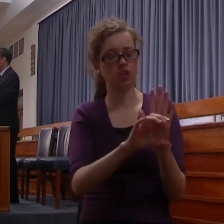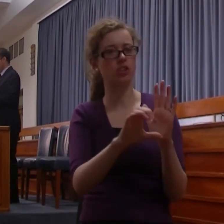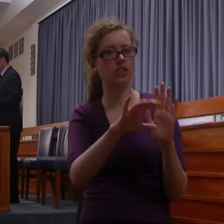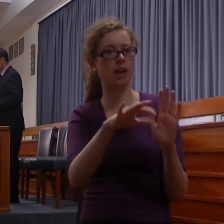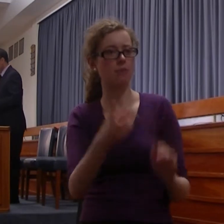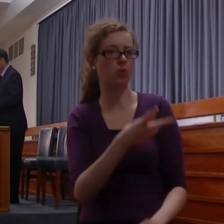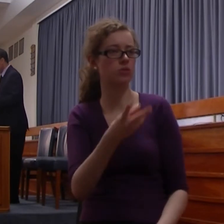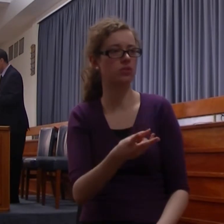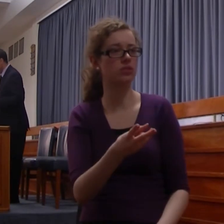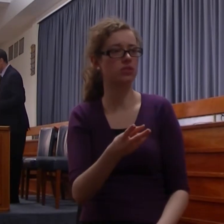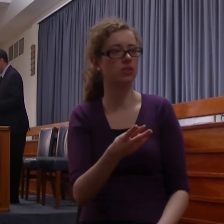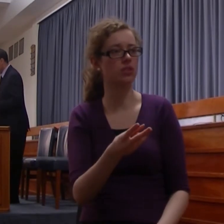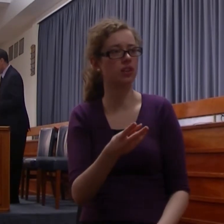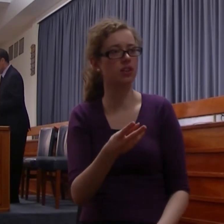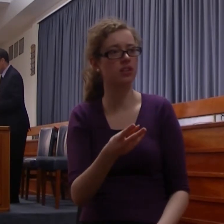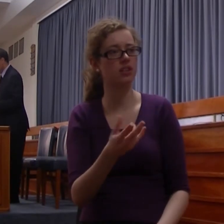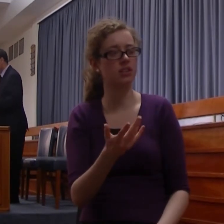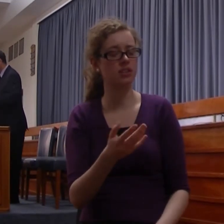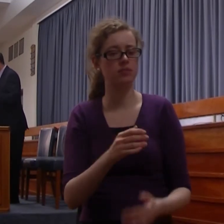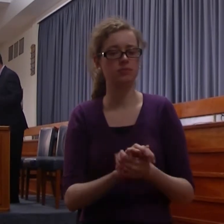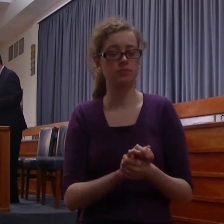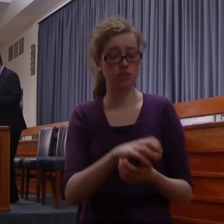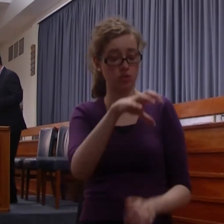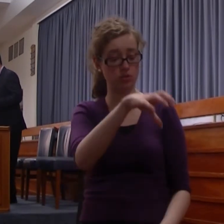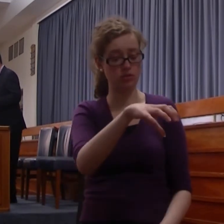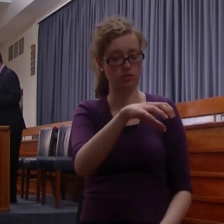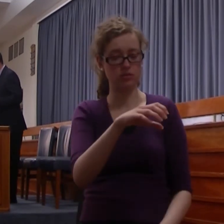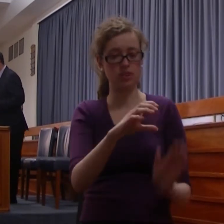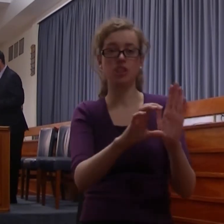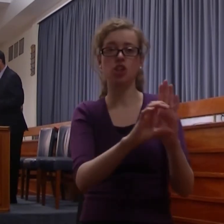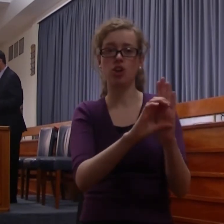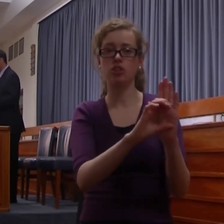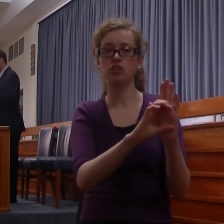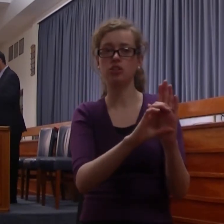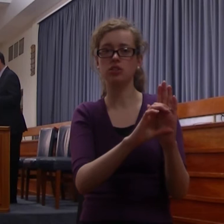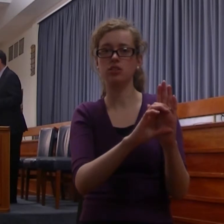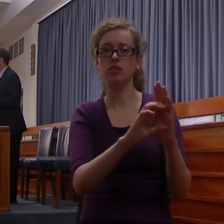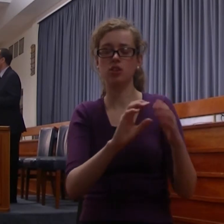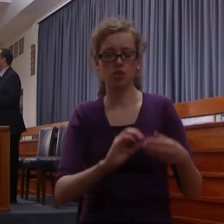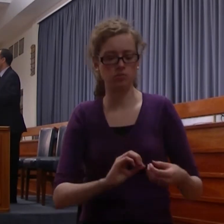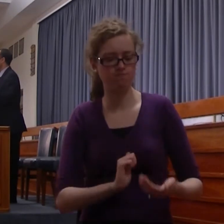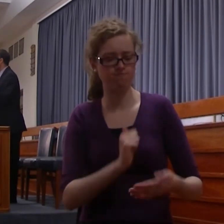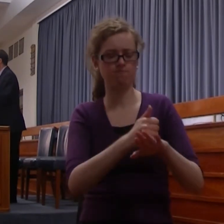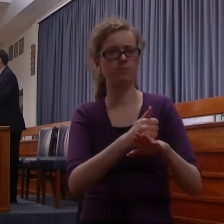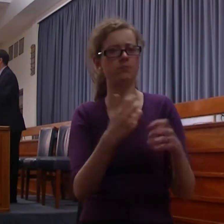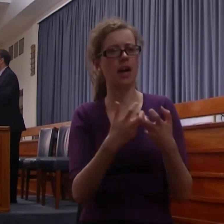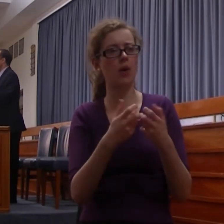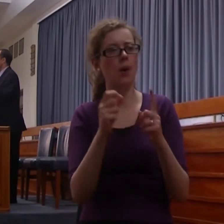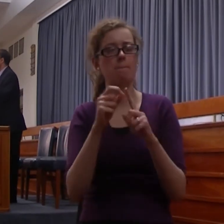happening in the city of Ephesus, but also in the church of Ephesus. And the town